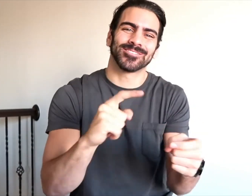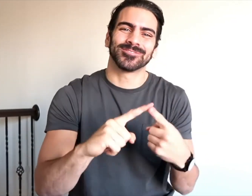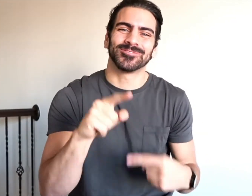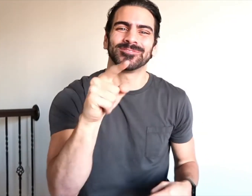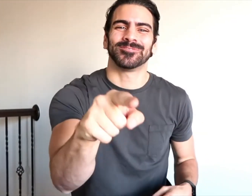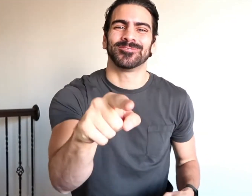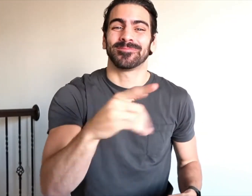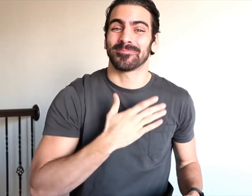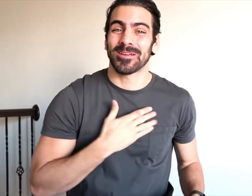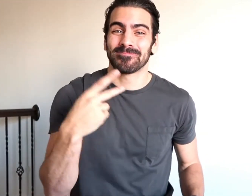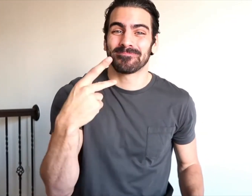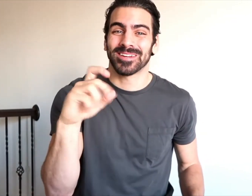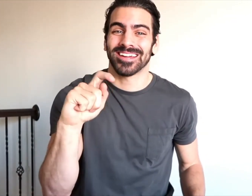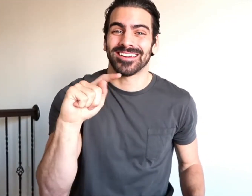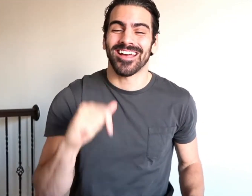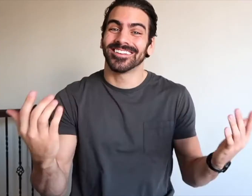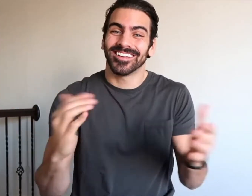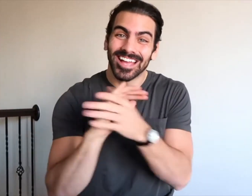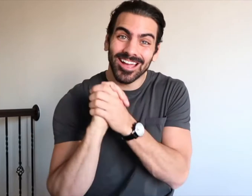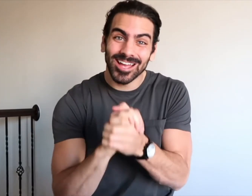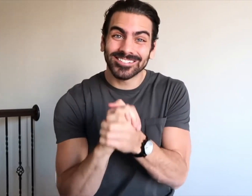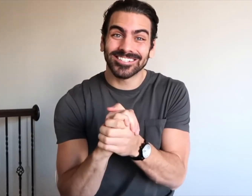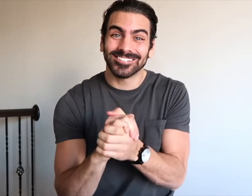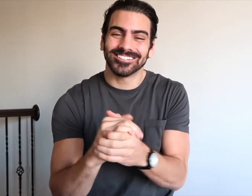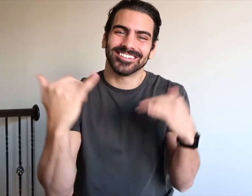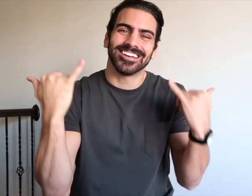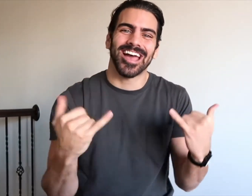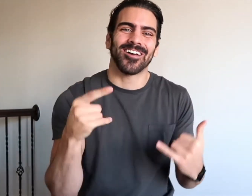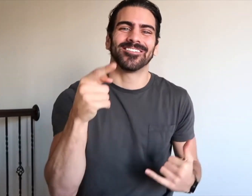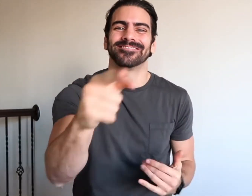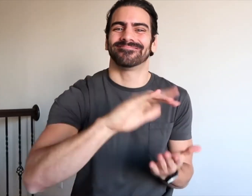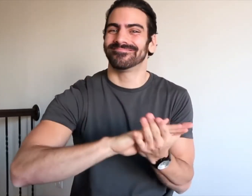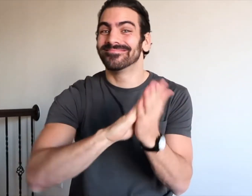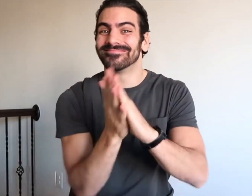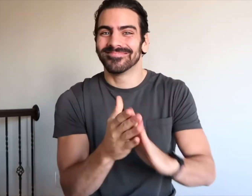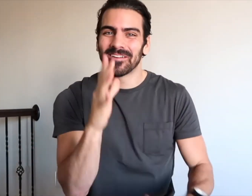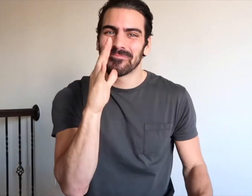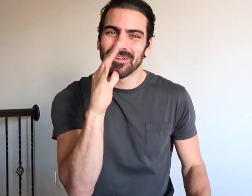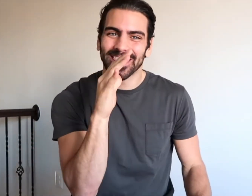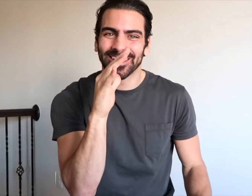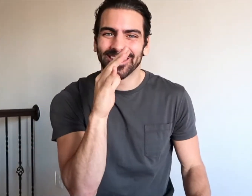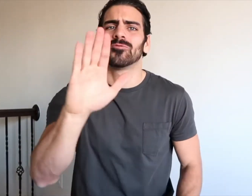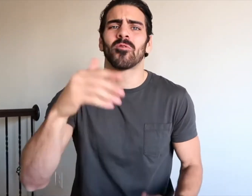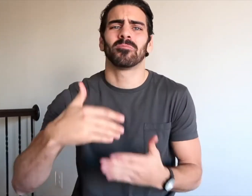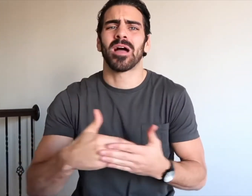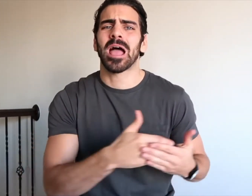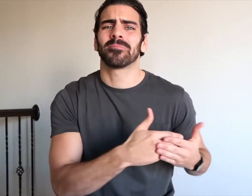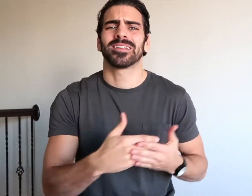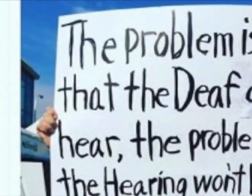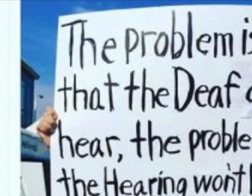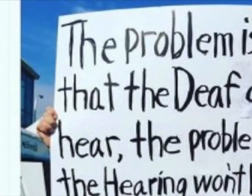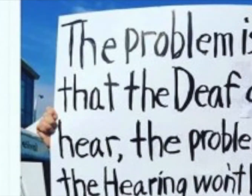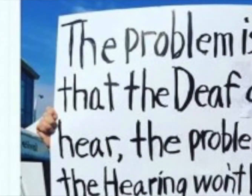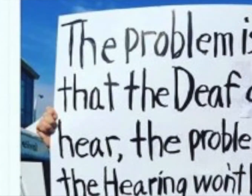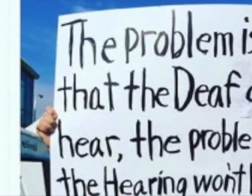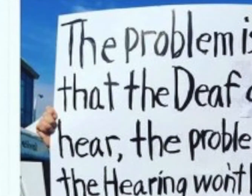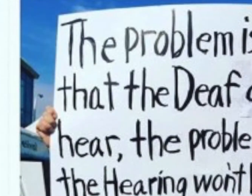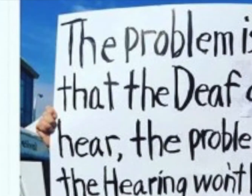the deaf as they had little to no job opportunities. They were also not allowed to join the military. Hearing people did not think